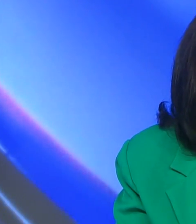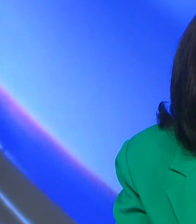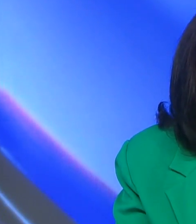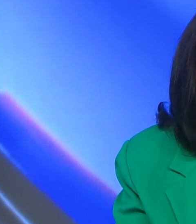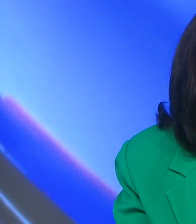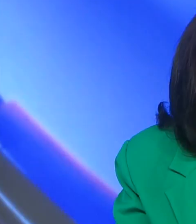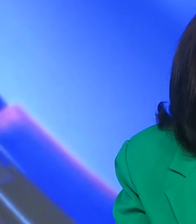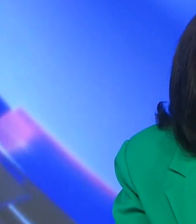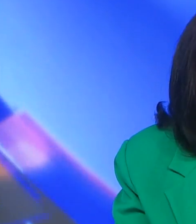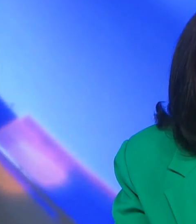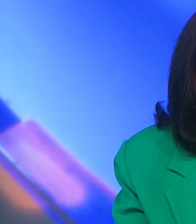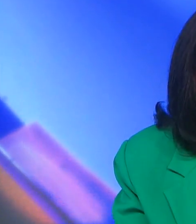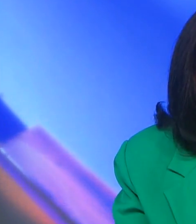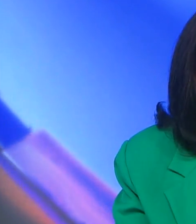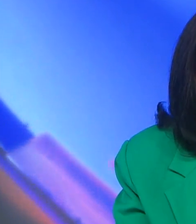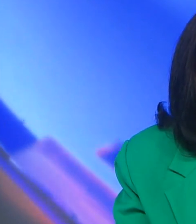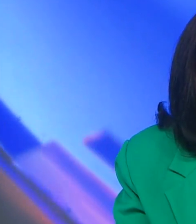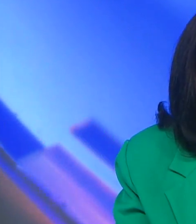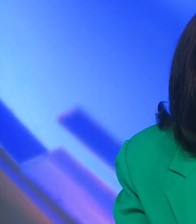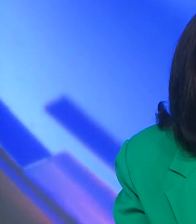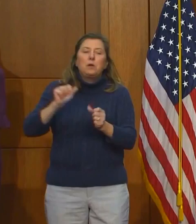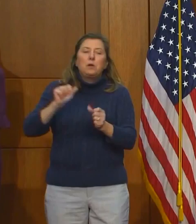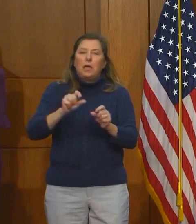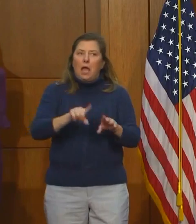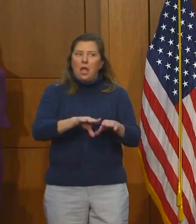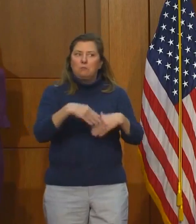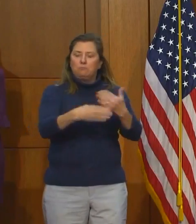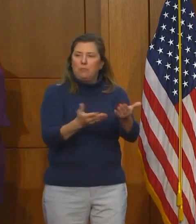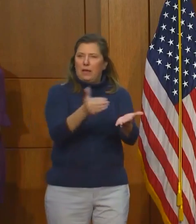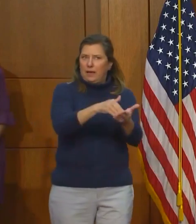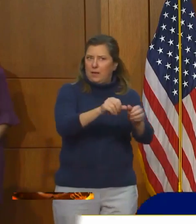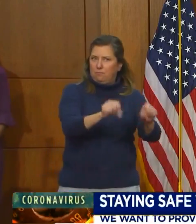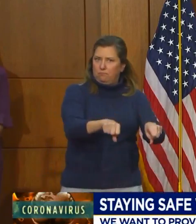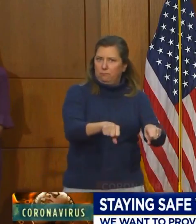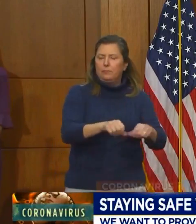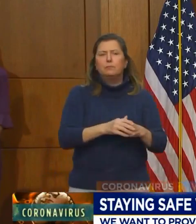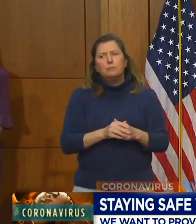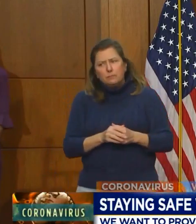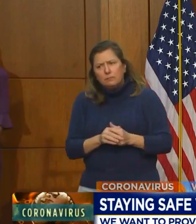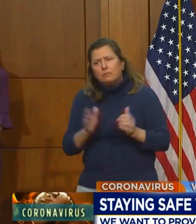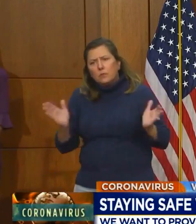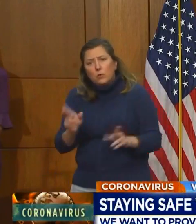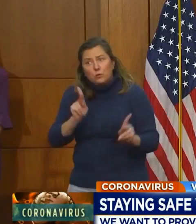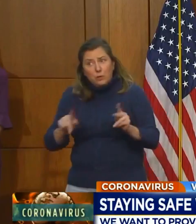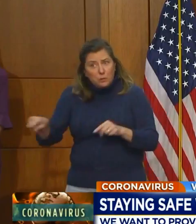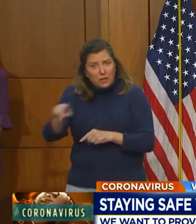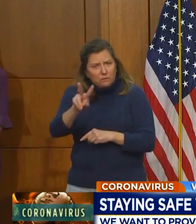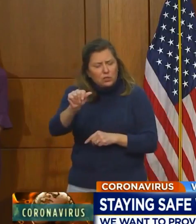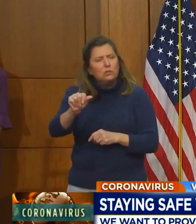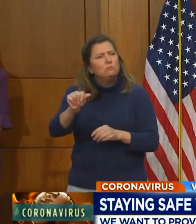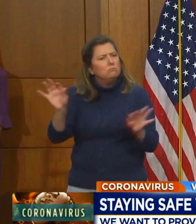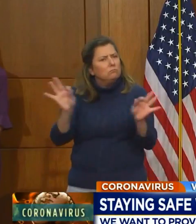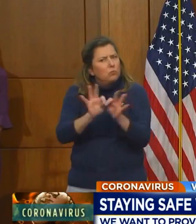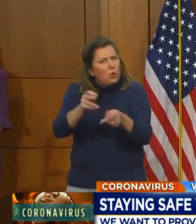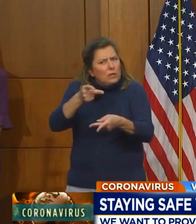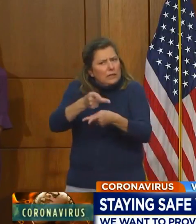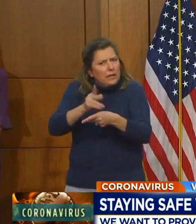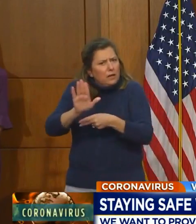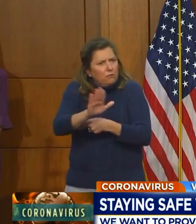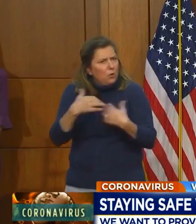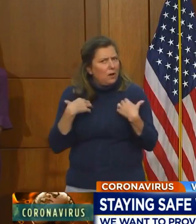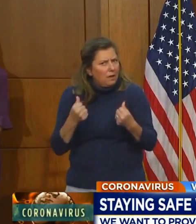put off visits for regular illnesses. To encourage Virginians to take care of their